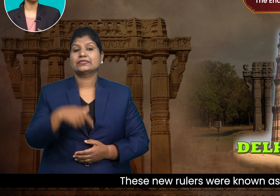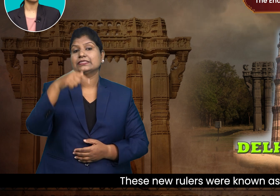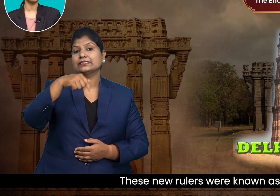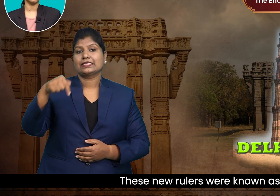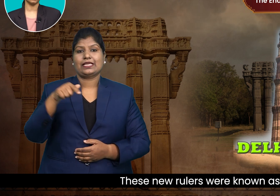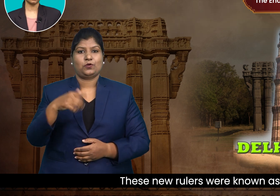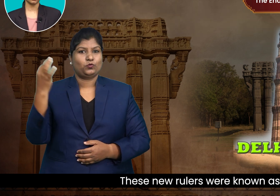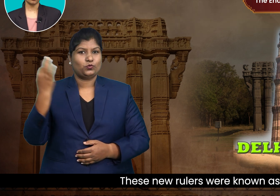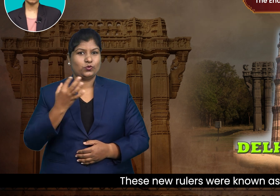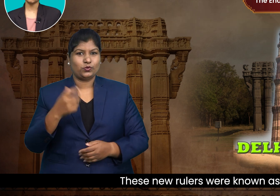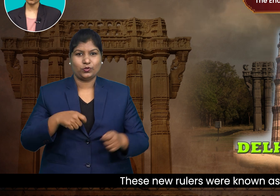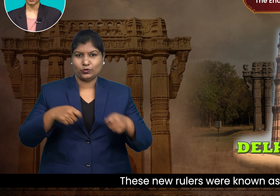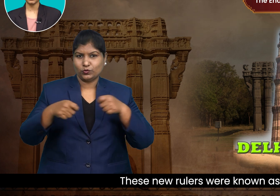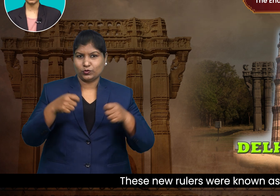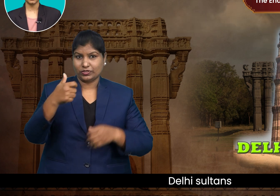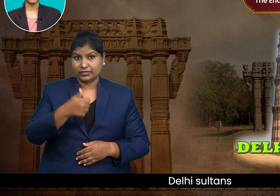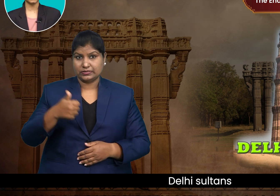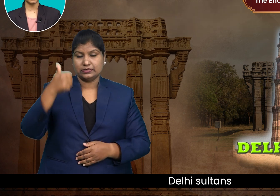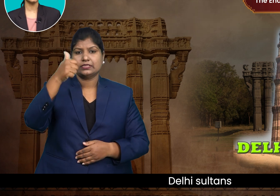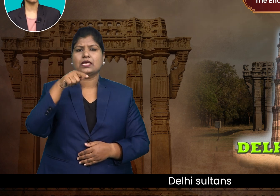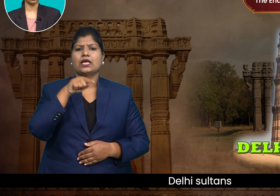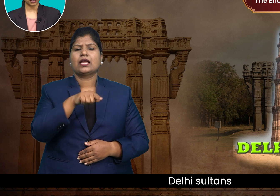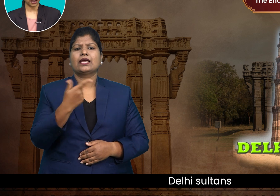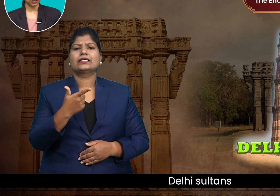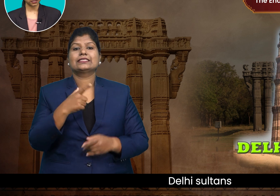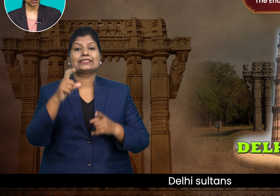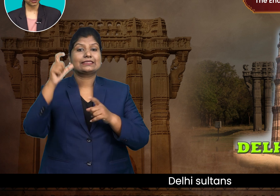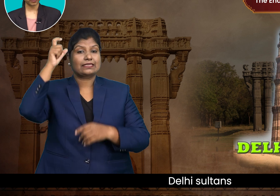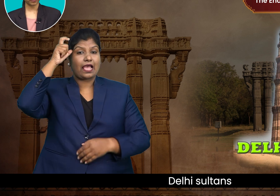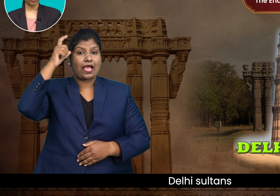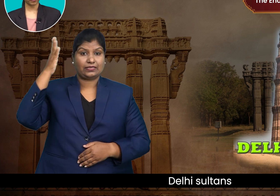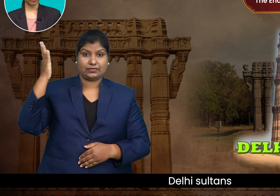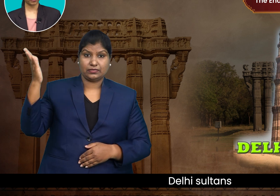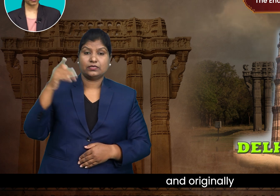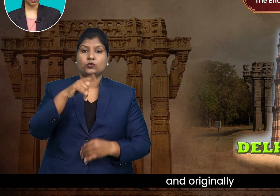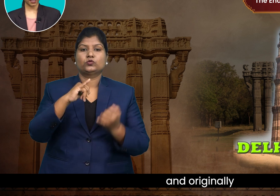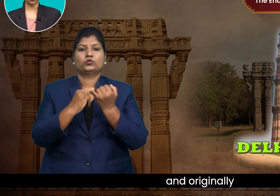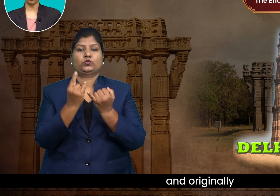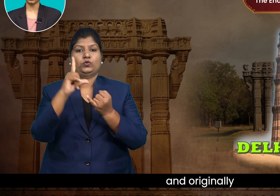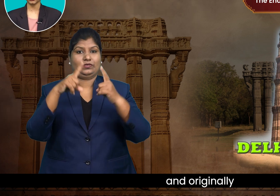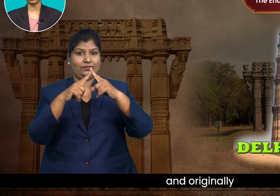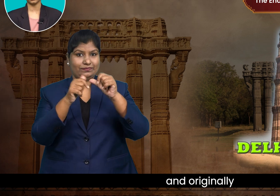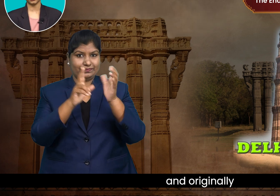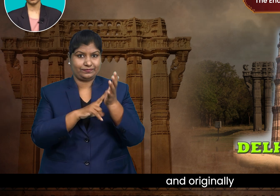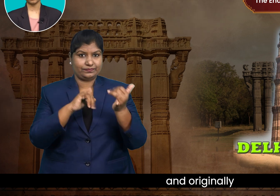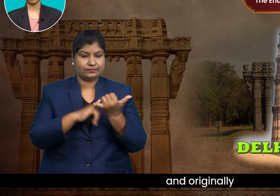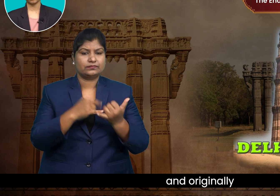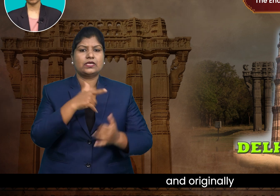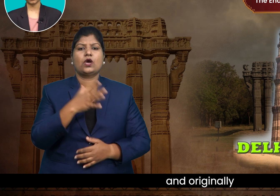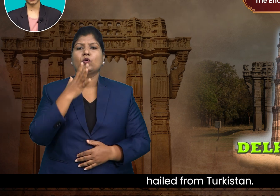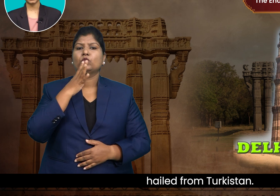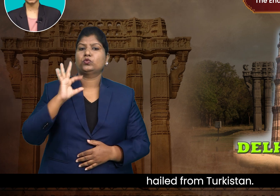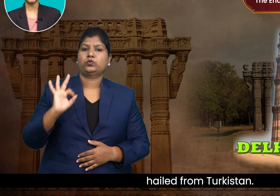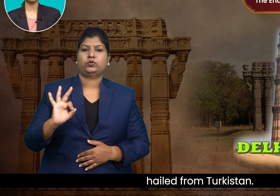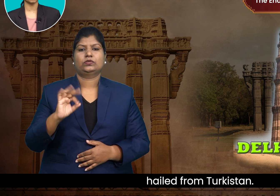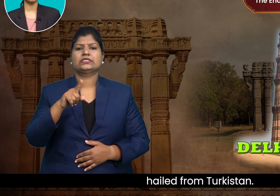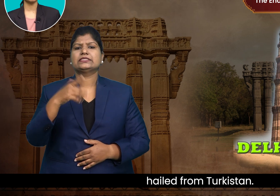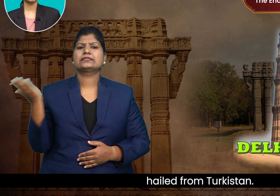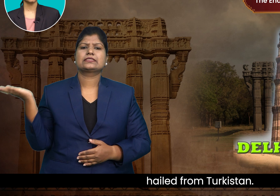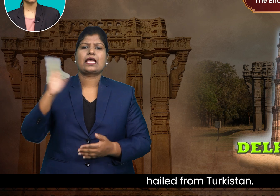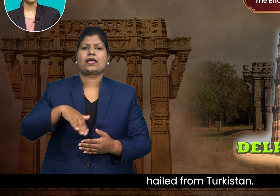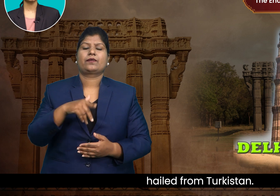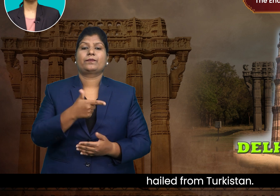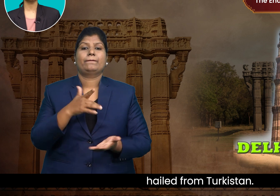These new rulers were known as Delhi Sultans and originally hailed